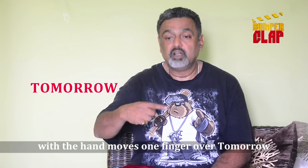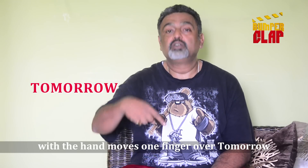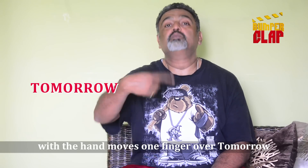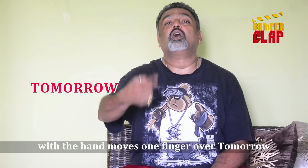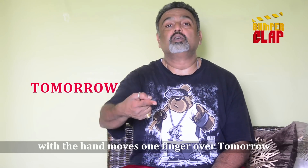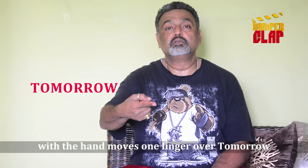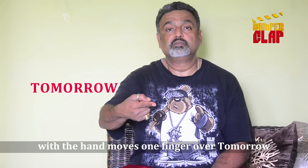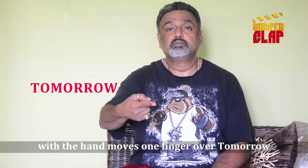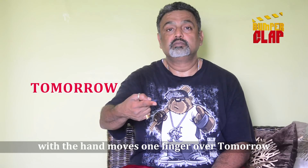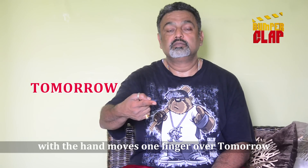tomorrow